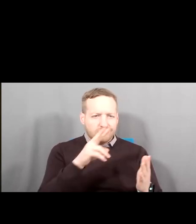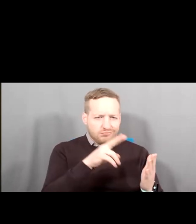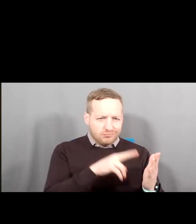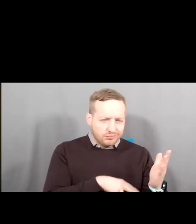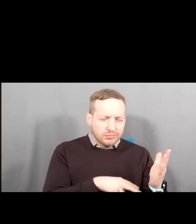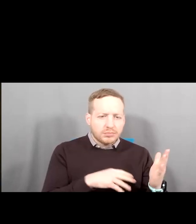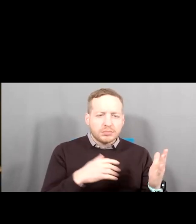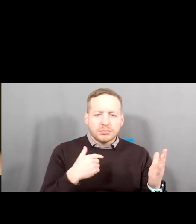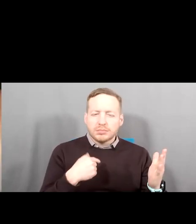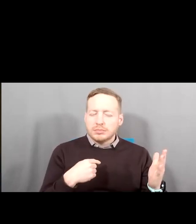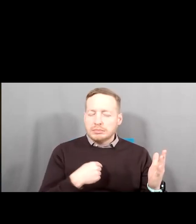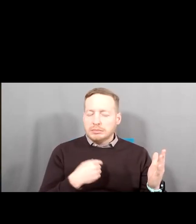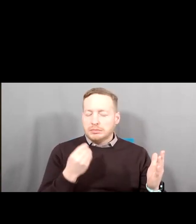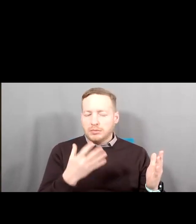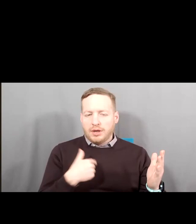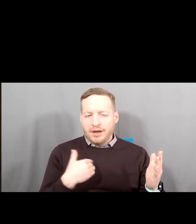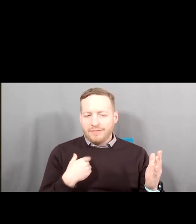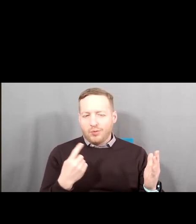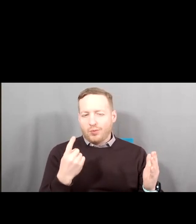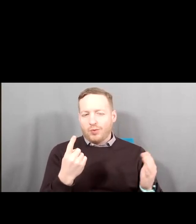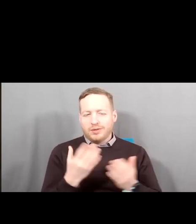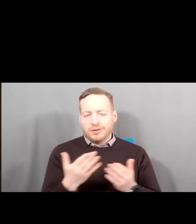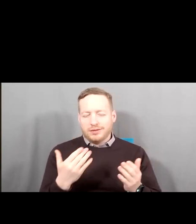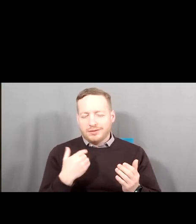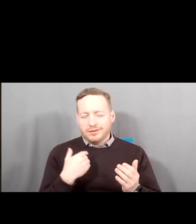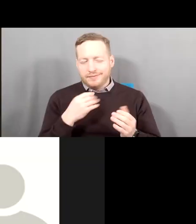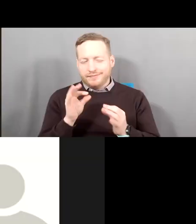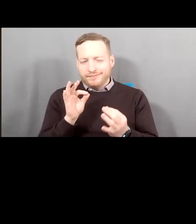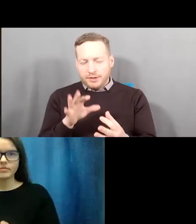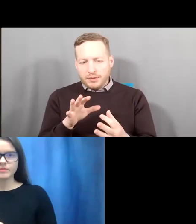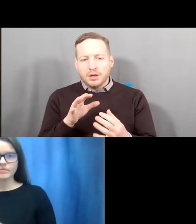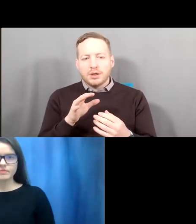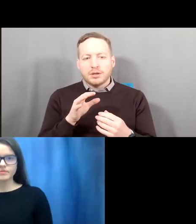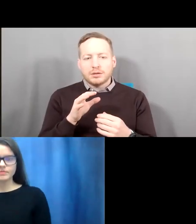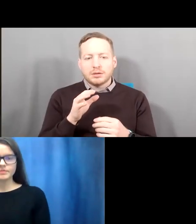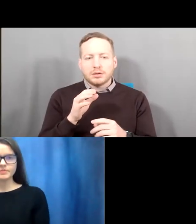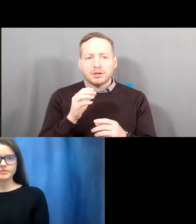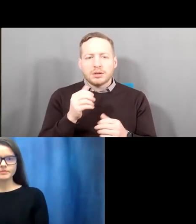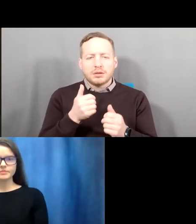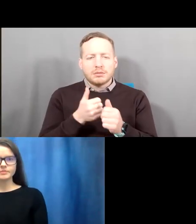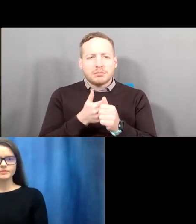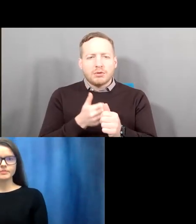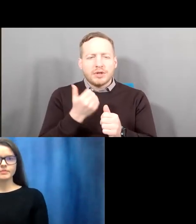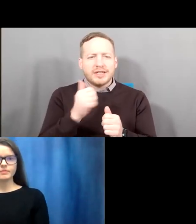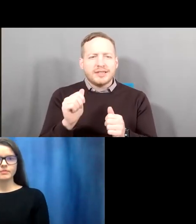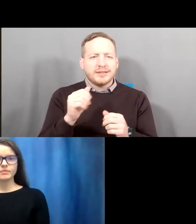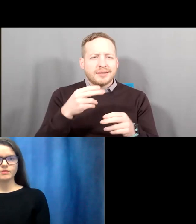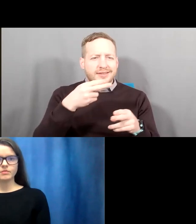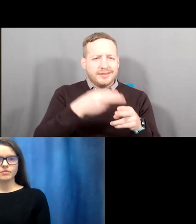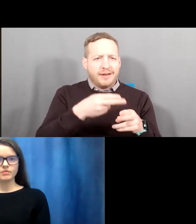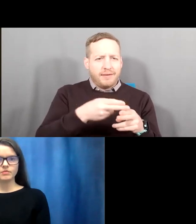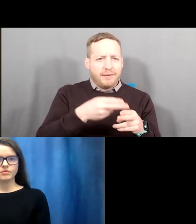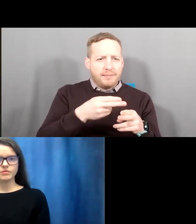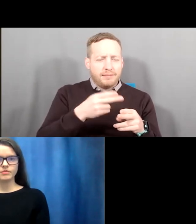Very good. So we've finished reading the minutes. And I did notice one thing.